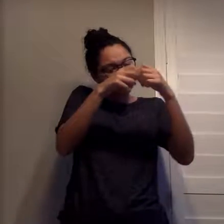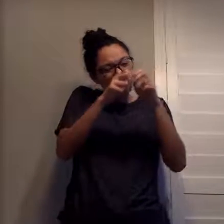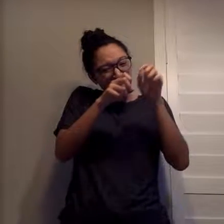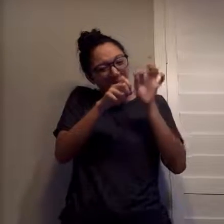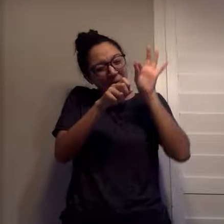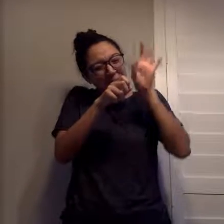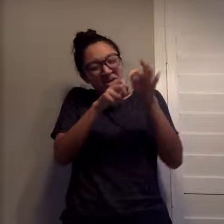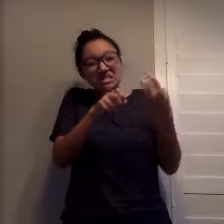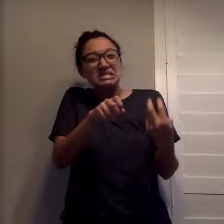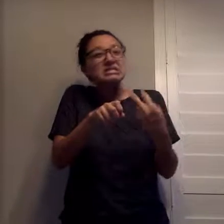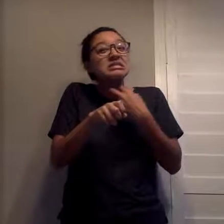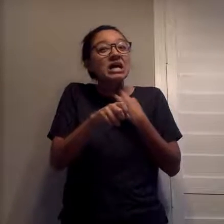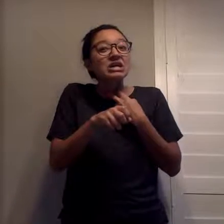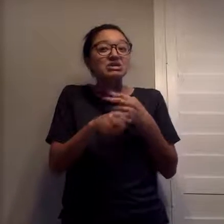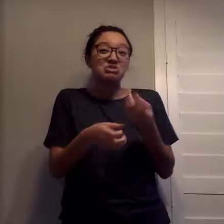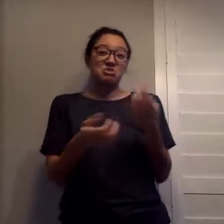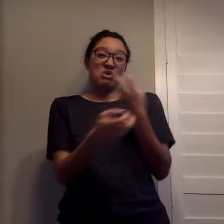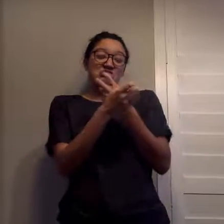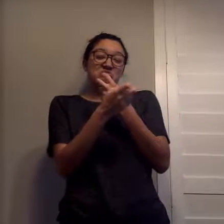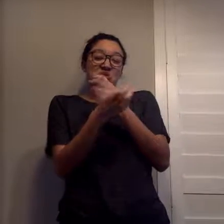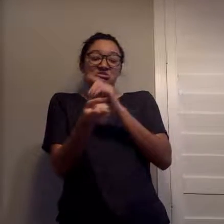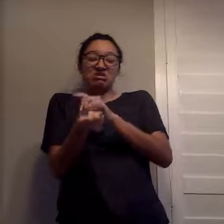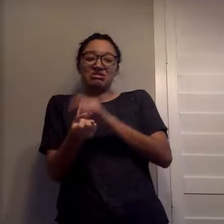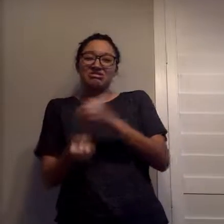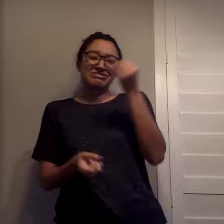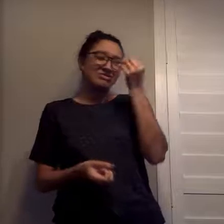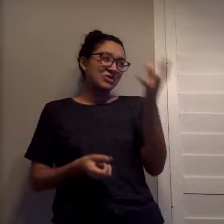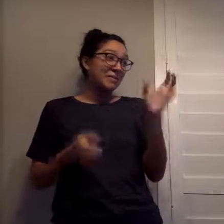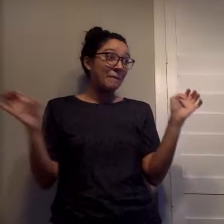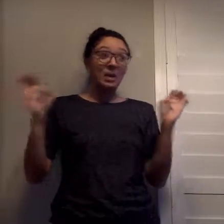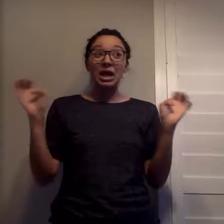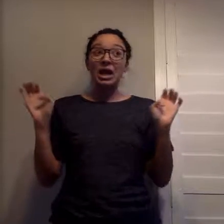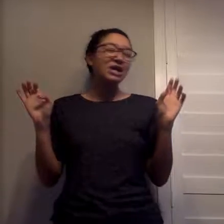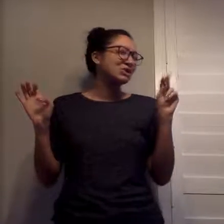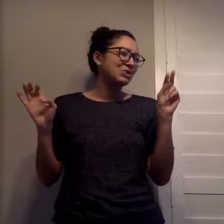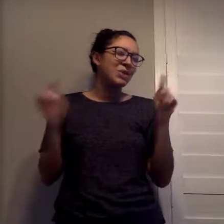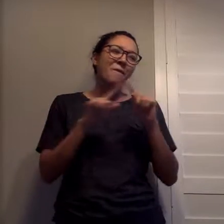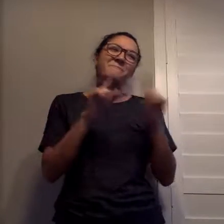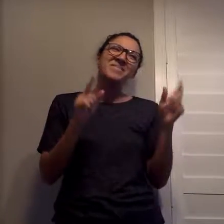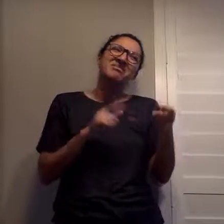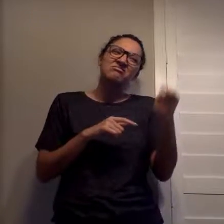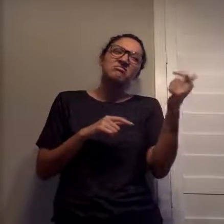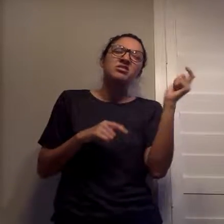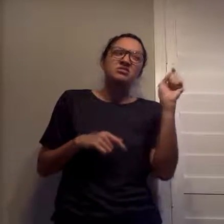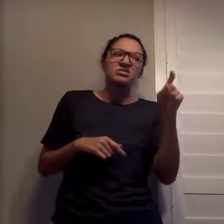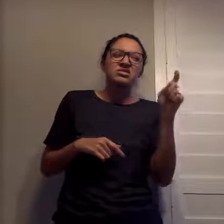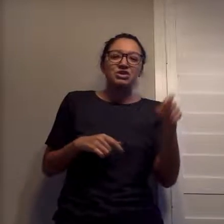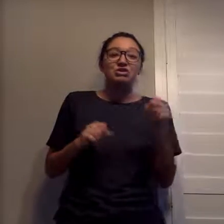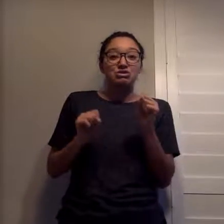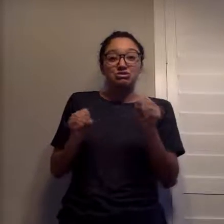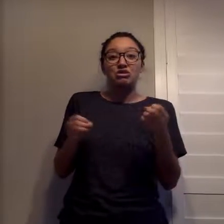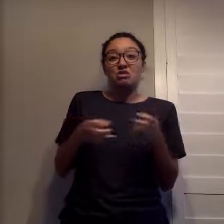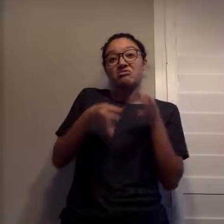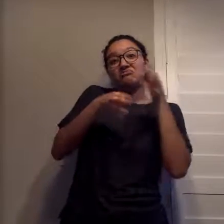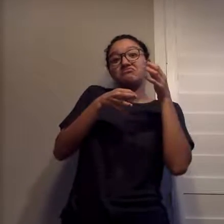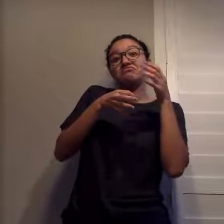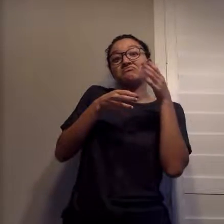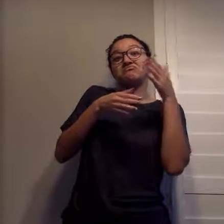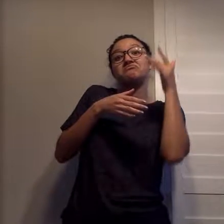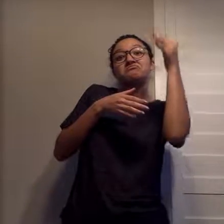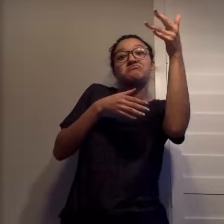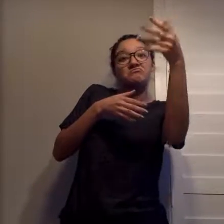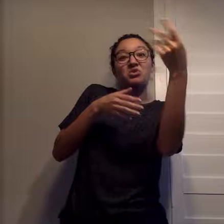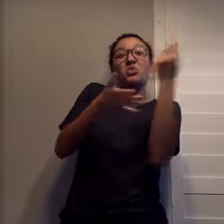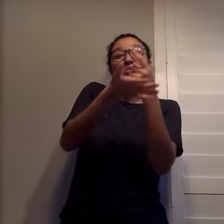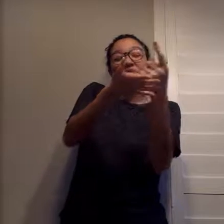out. Nothing too urgent, not emergency. So we scheduled a small surgery for a few weeks out on a Monday.